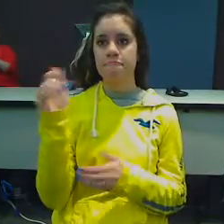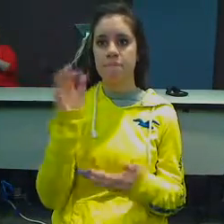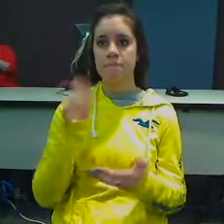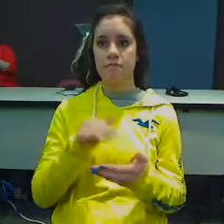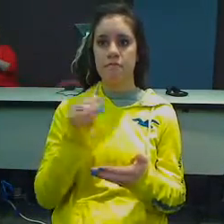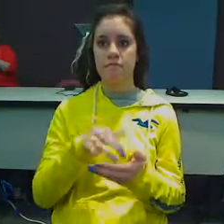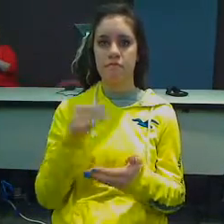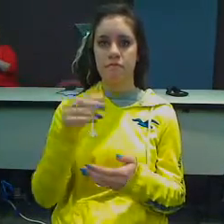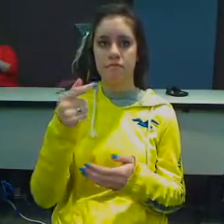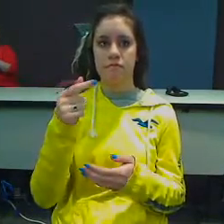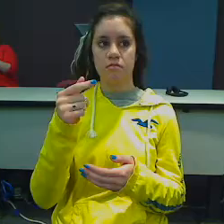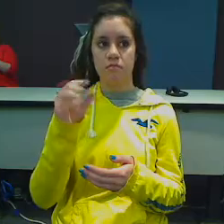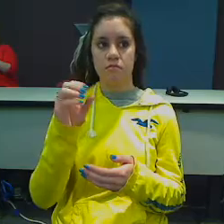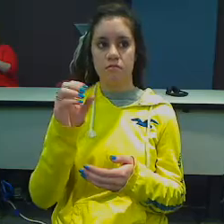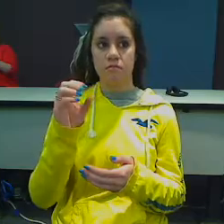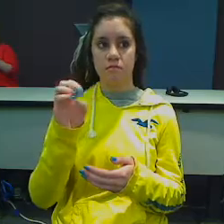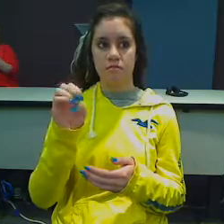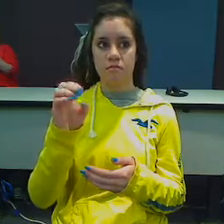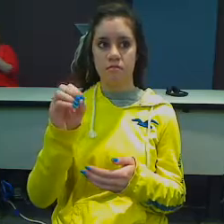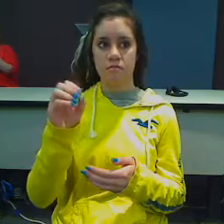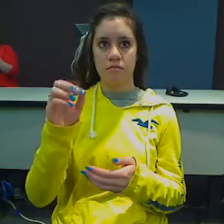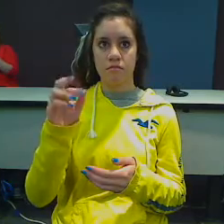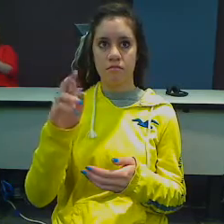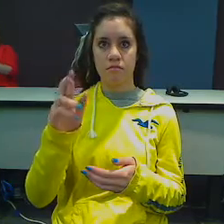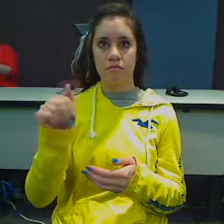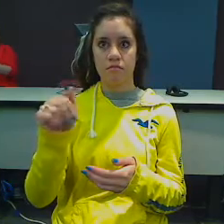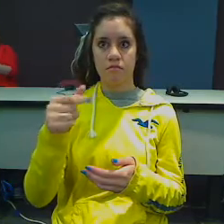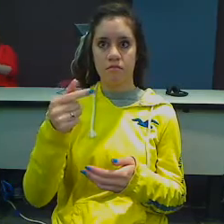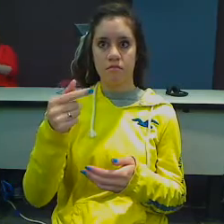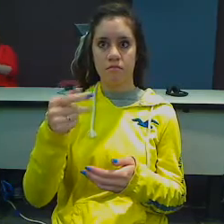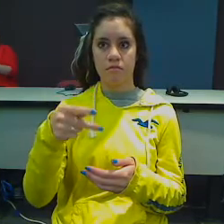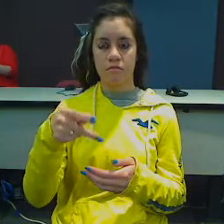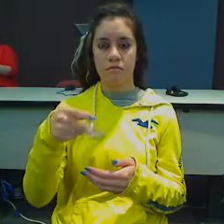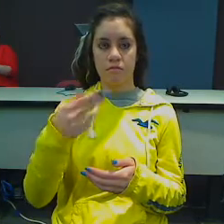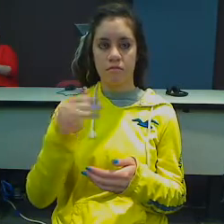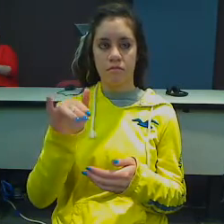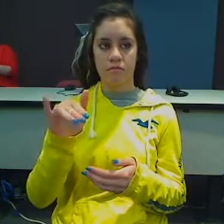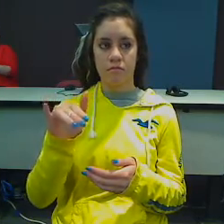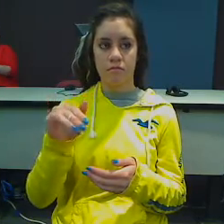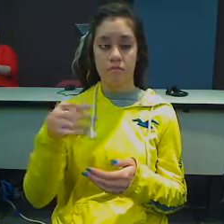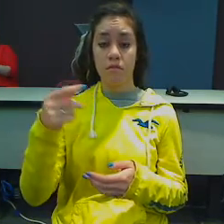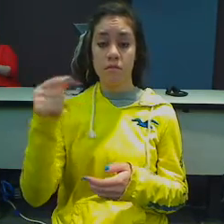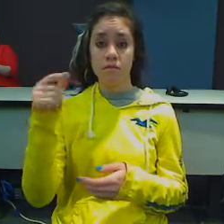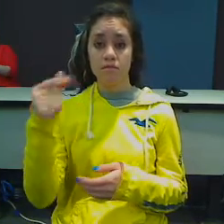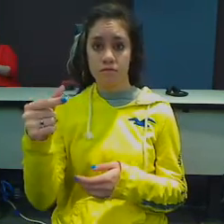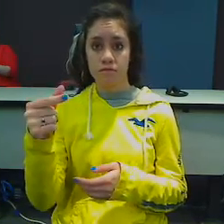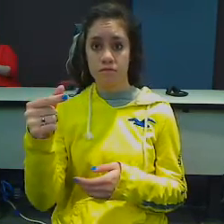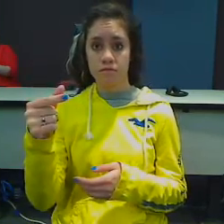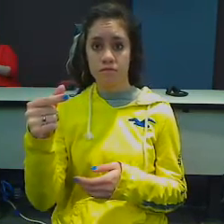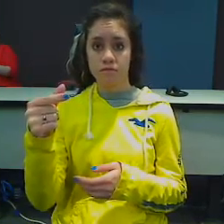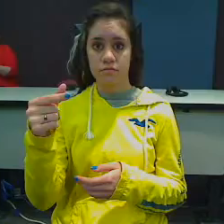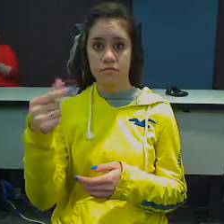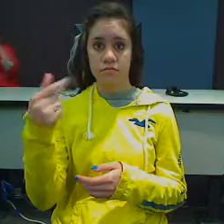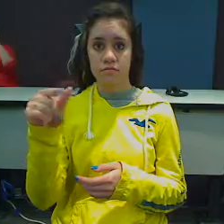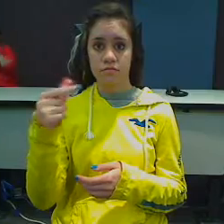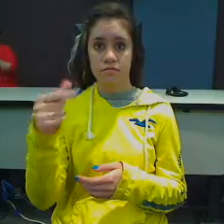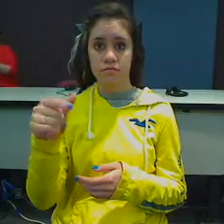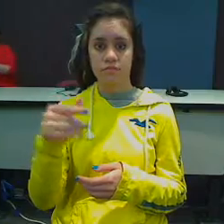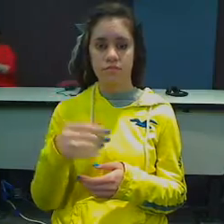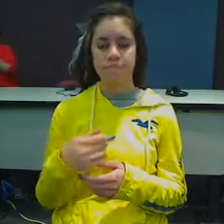theme, and the other is geography, which focuses on place, location, and the relationship of one